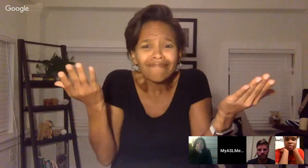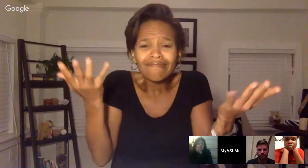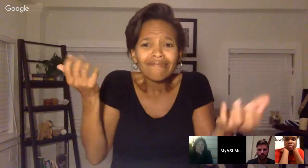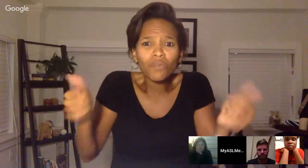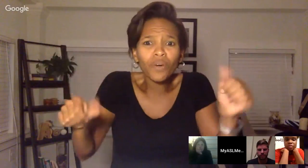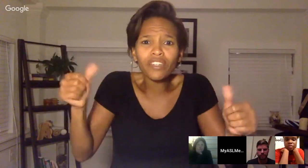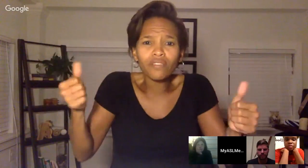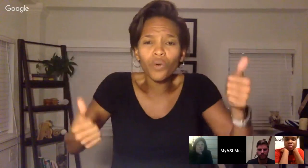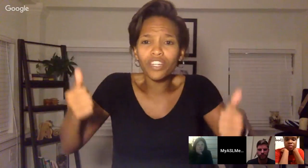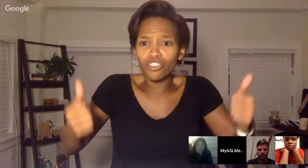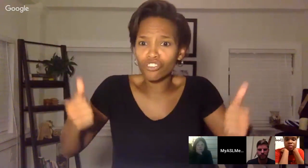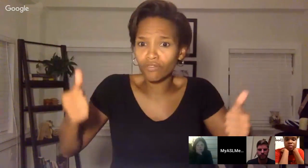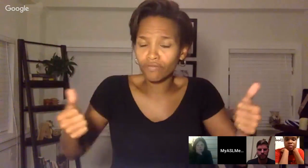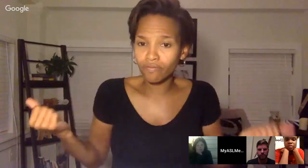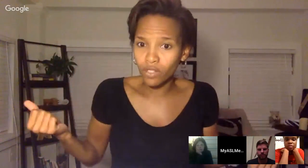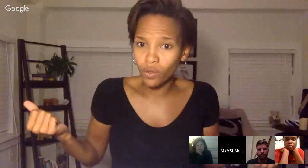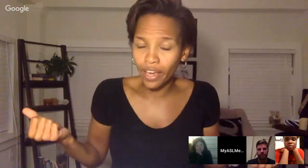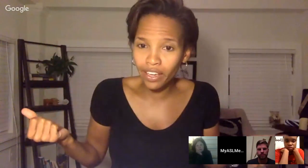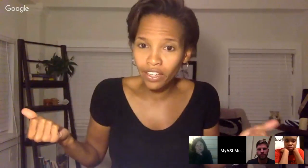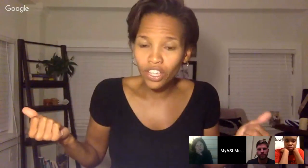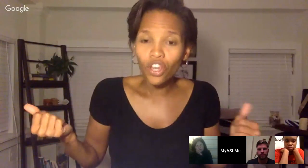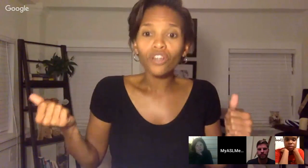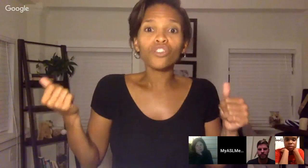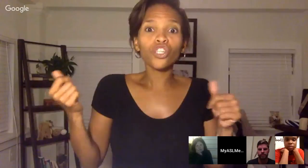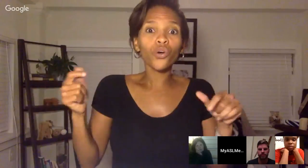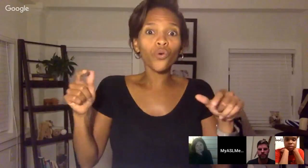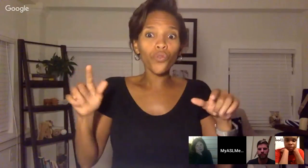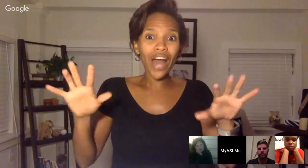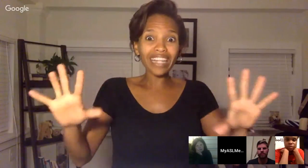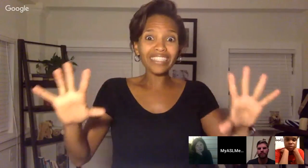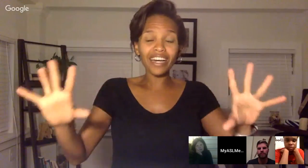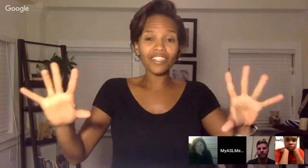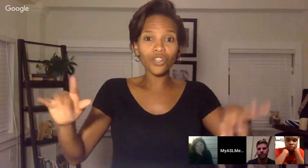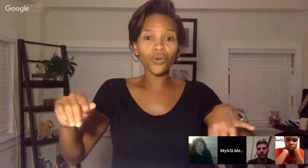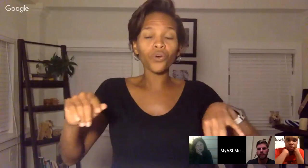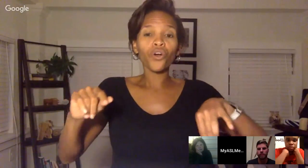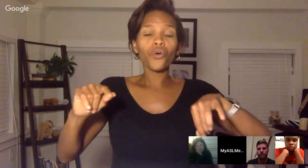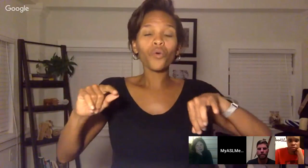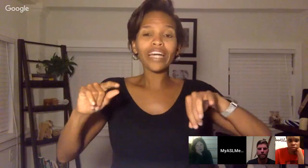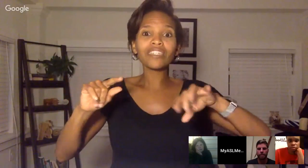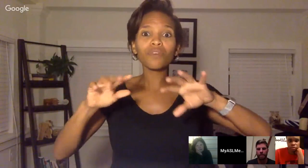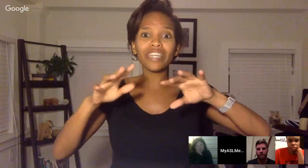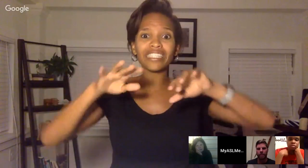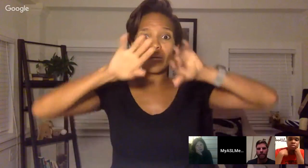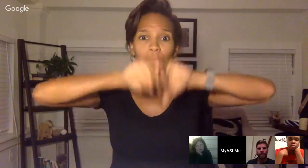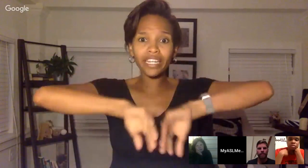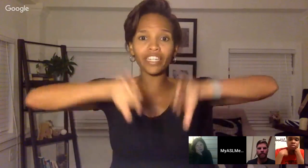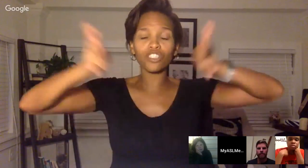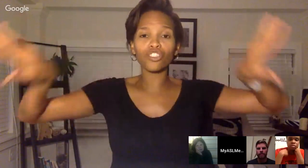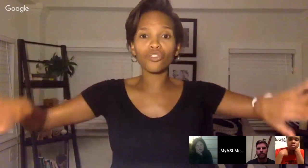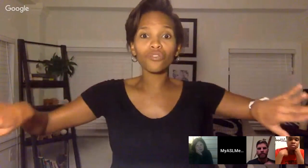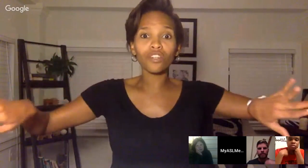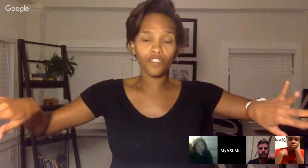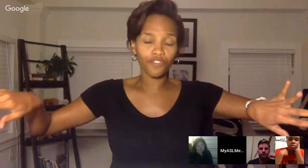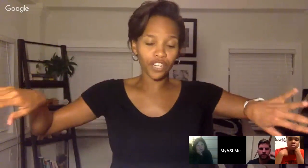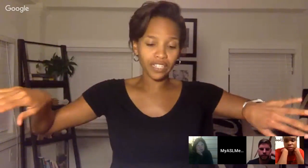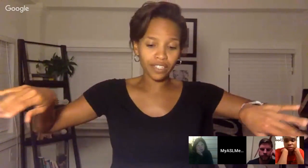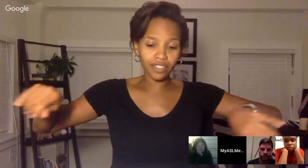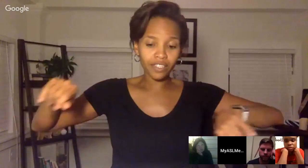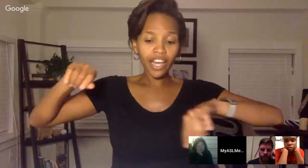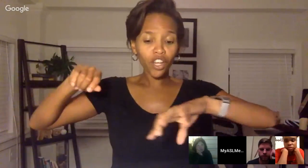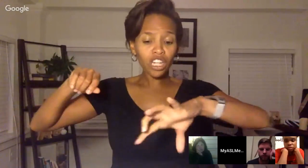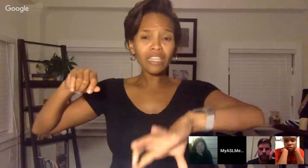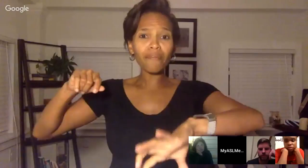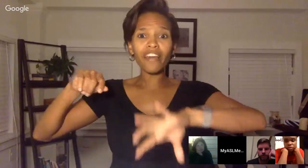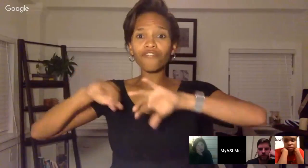Compare which. Okay. So that's that. So what I did was I separated it into two different